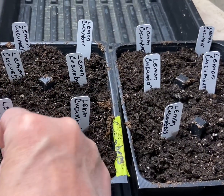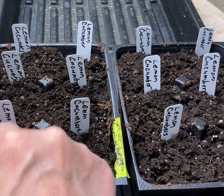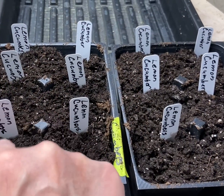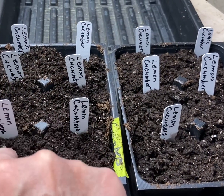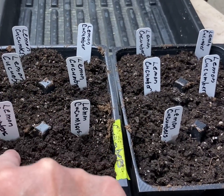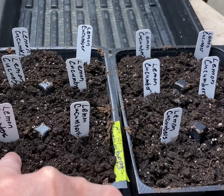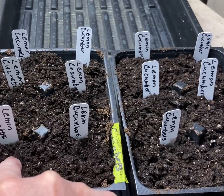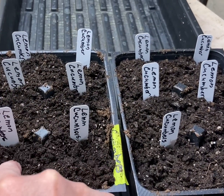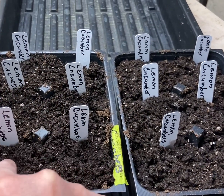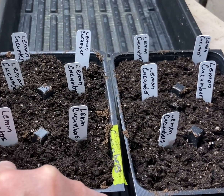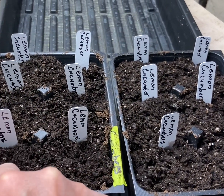control.